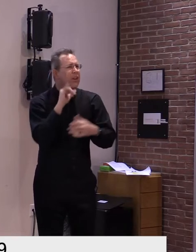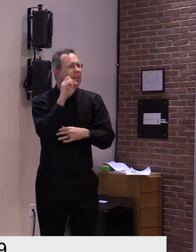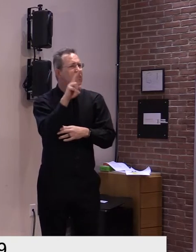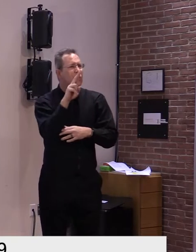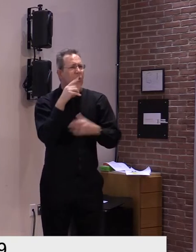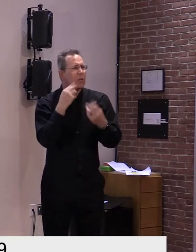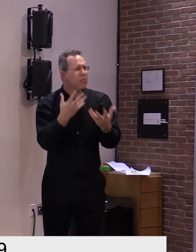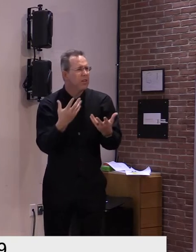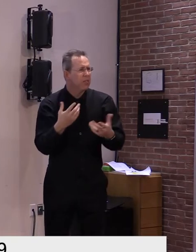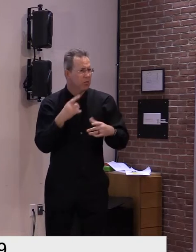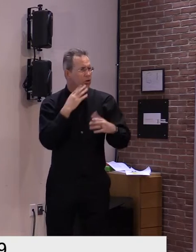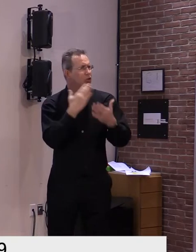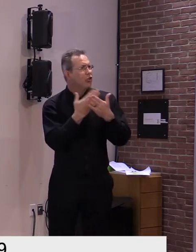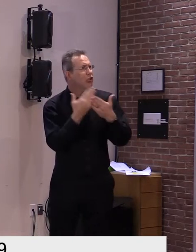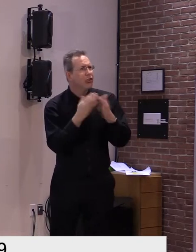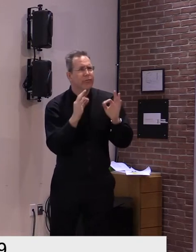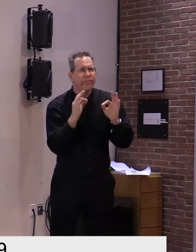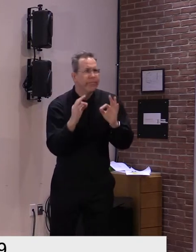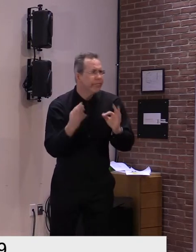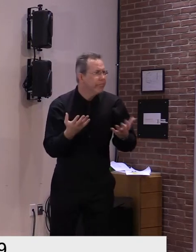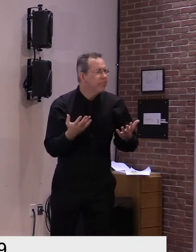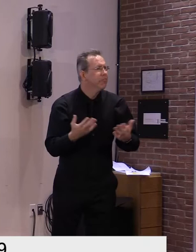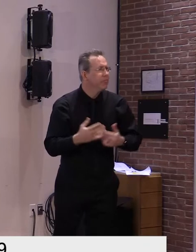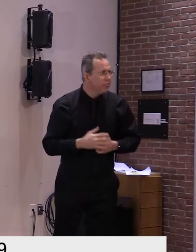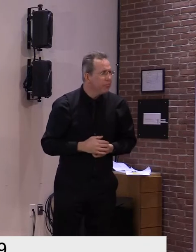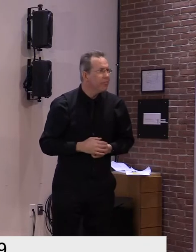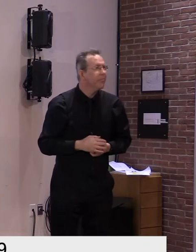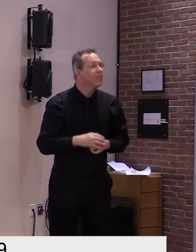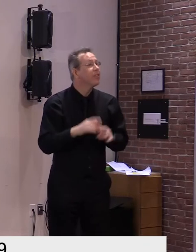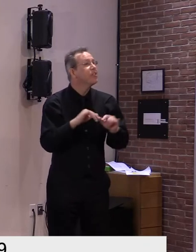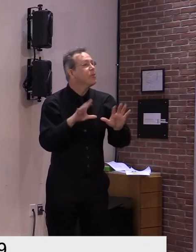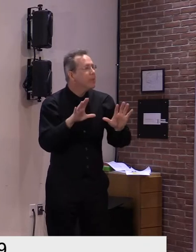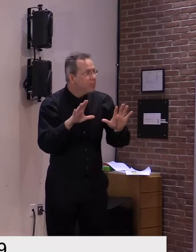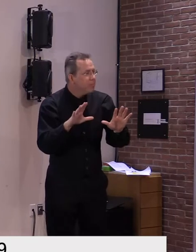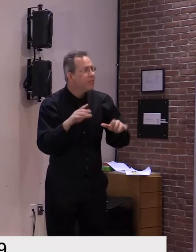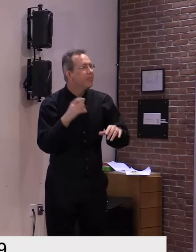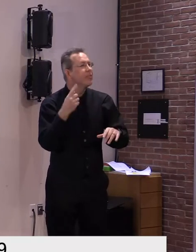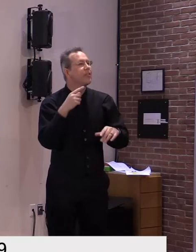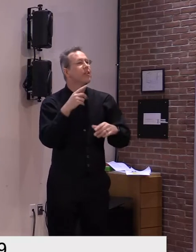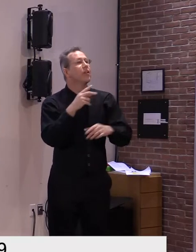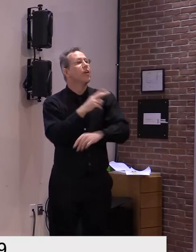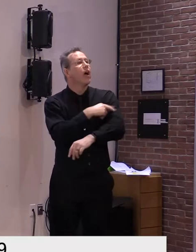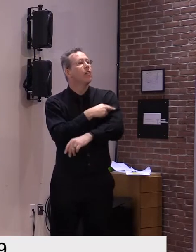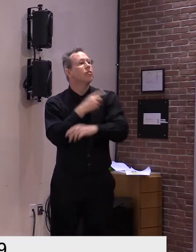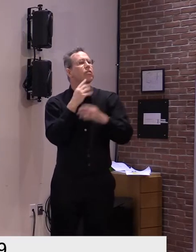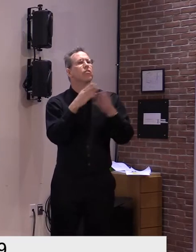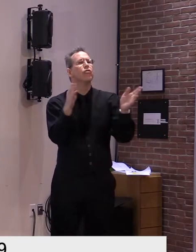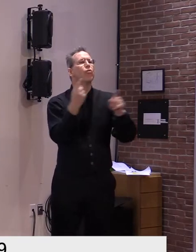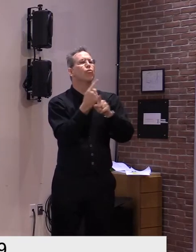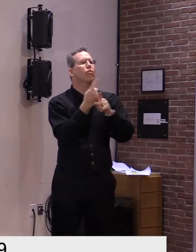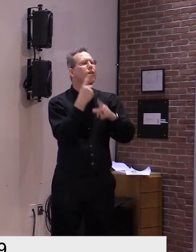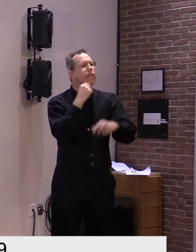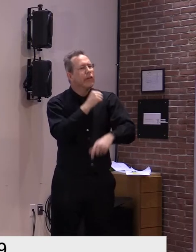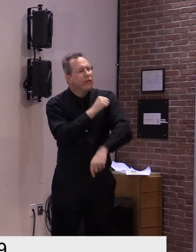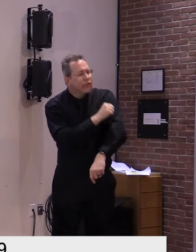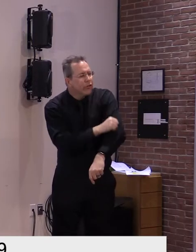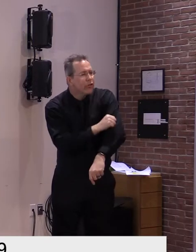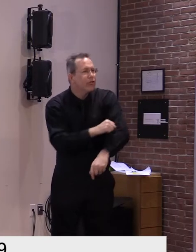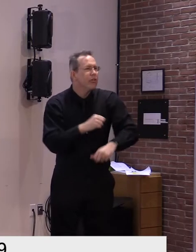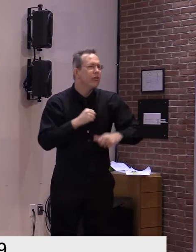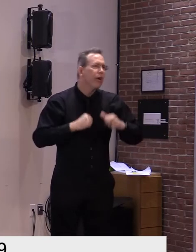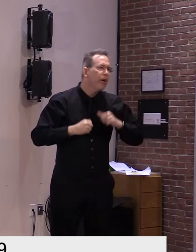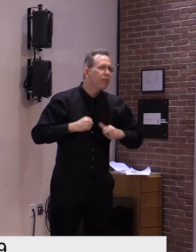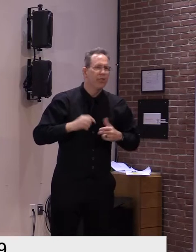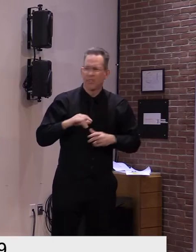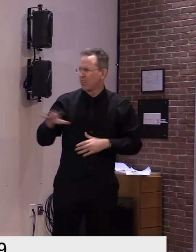encouraging sign. At the same time, however, we are seeing that hospitalizations generally have flattened out over the past week, with us averaging